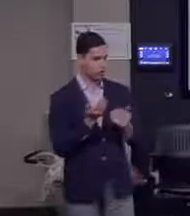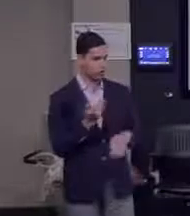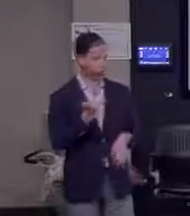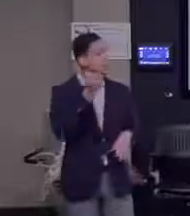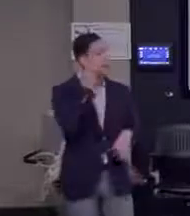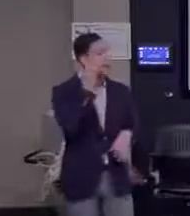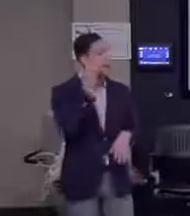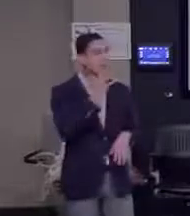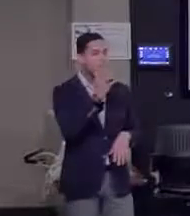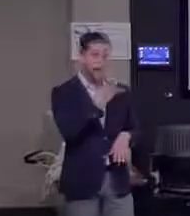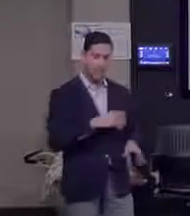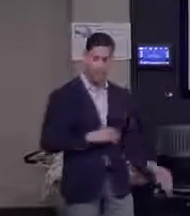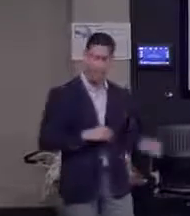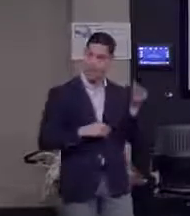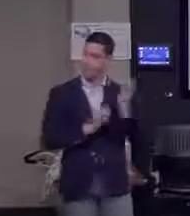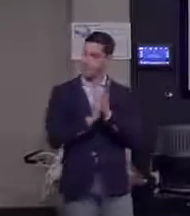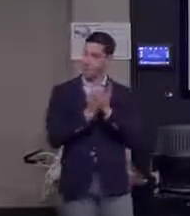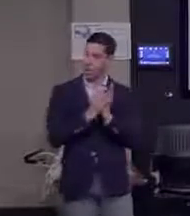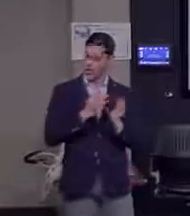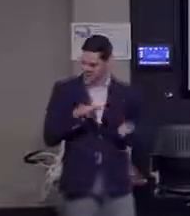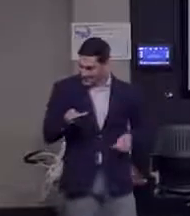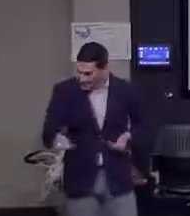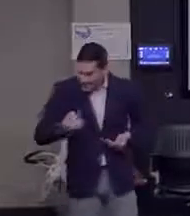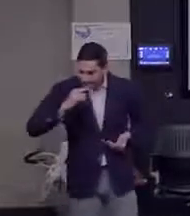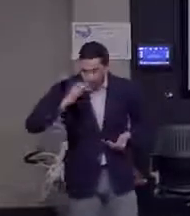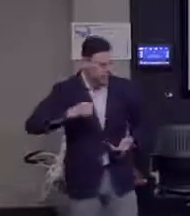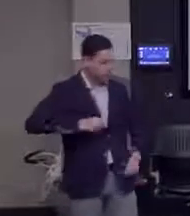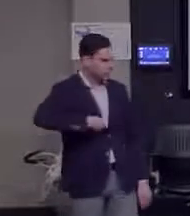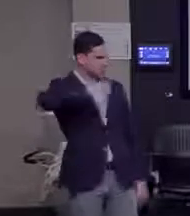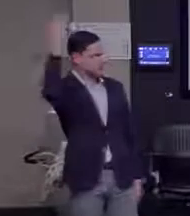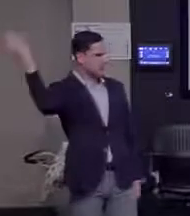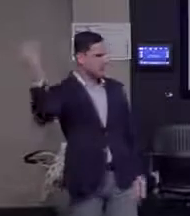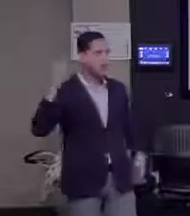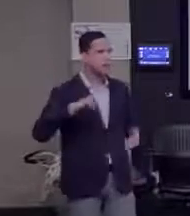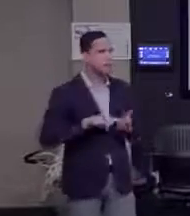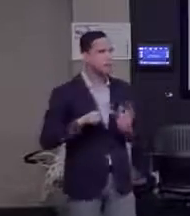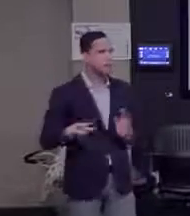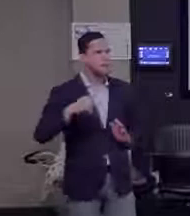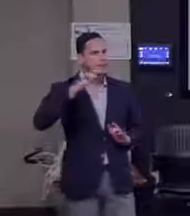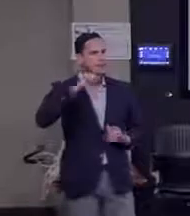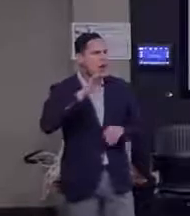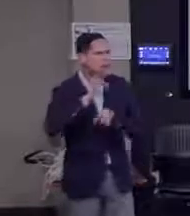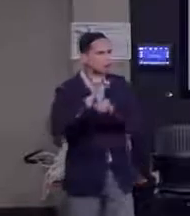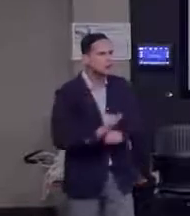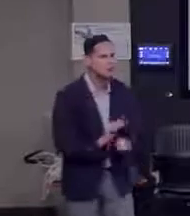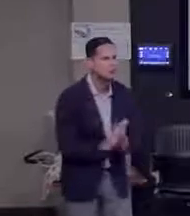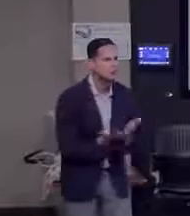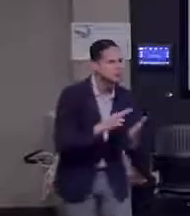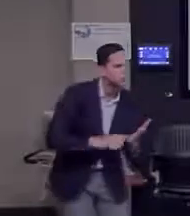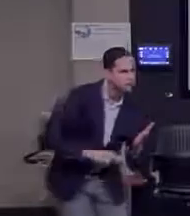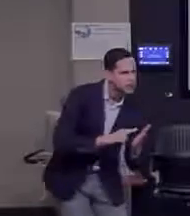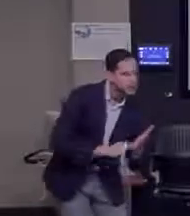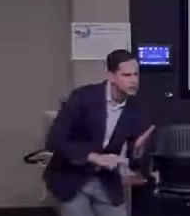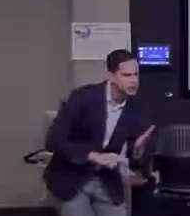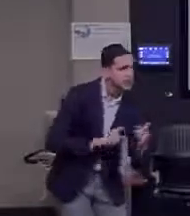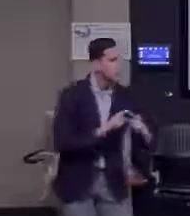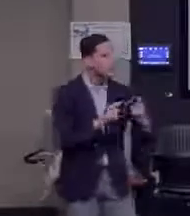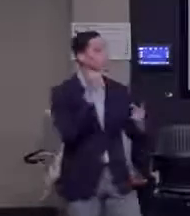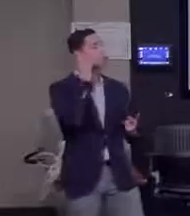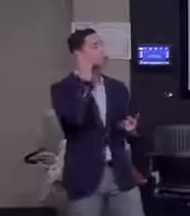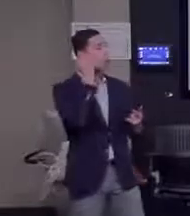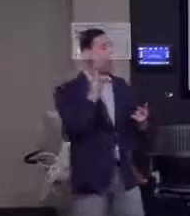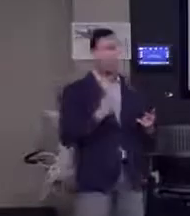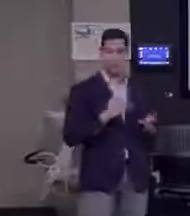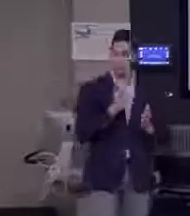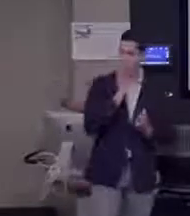tosses it away, it suggests that they don't have the routine of reading together. But if the kid pulls out the book and cuddles up and sits down on the